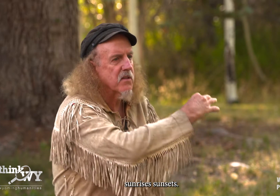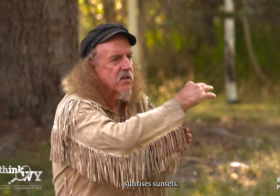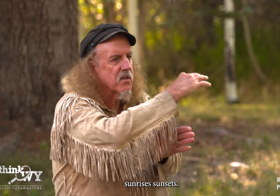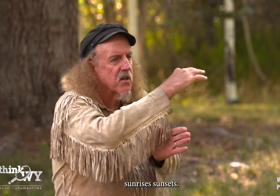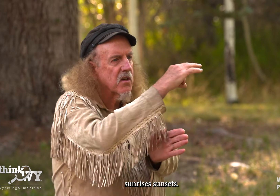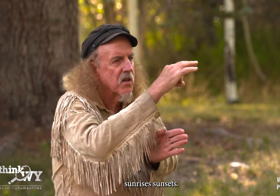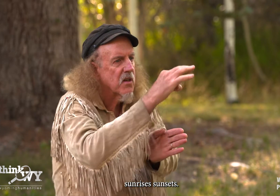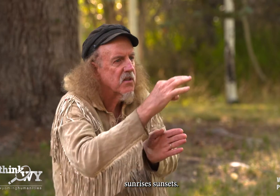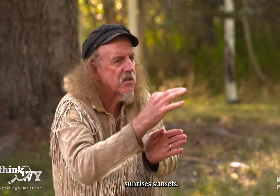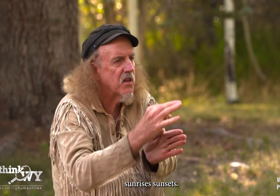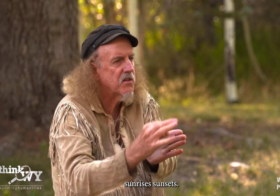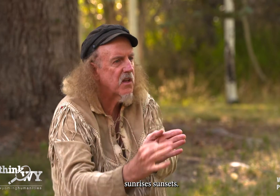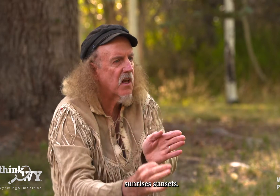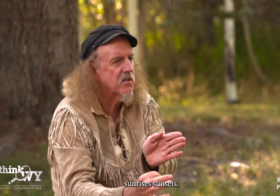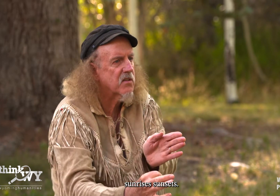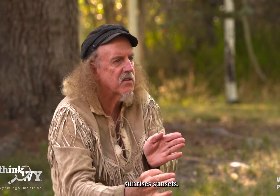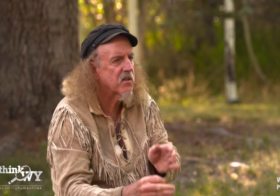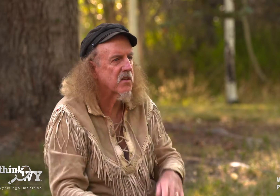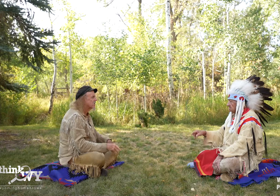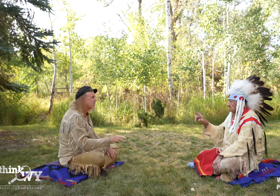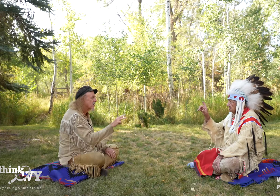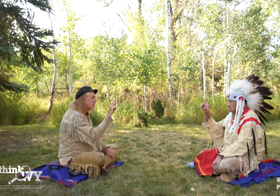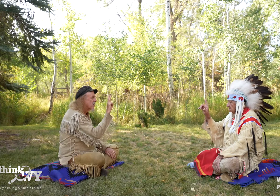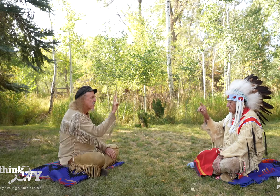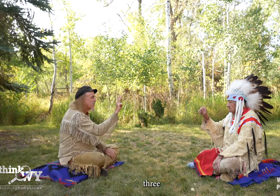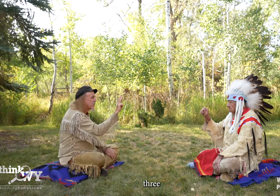sunrises, sunsets, three